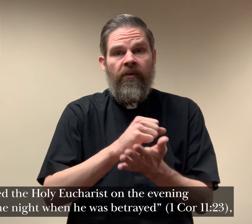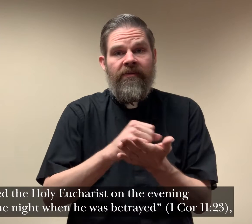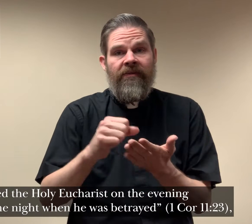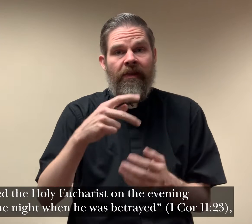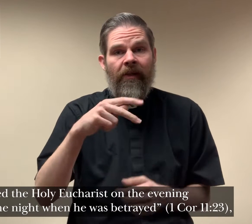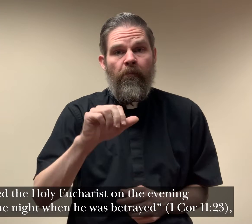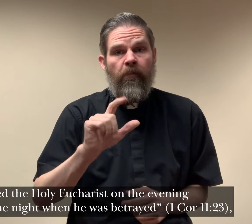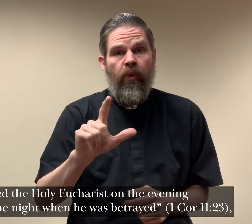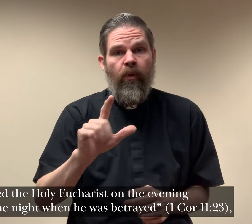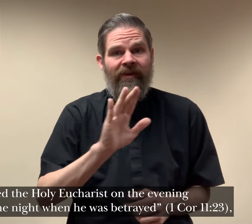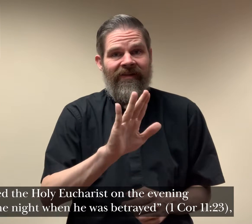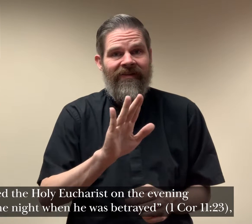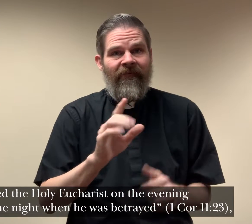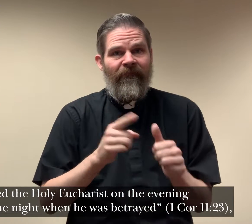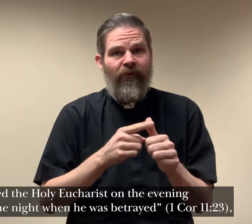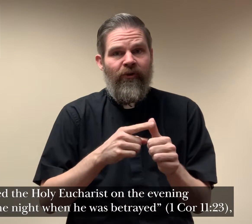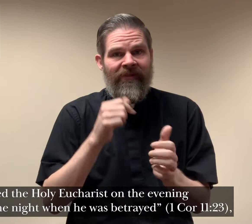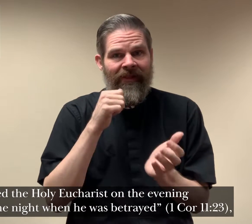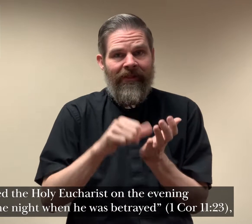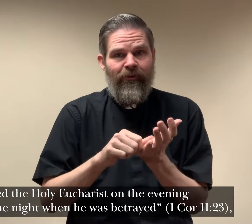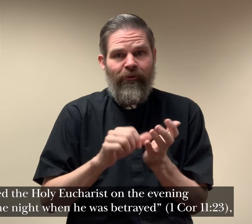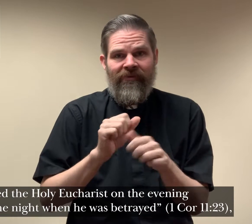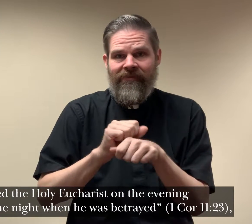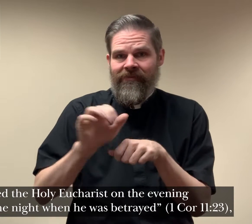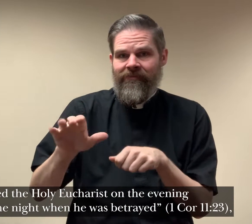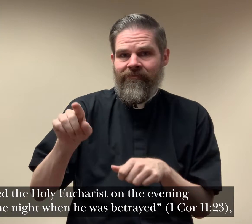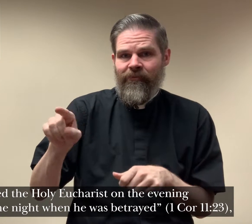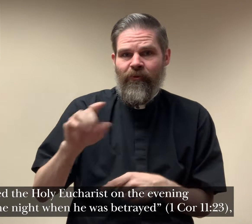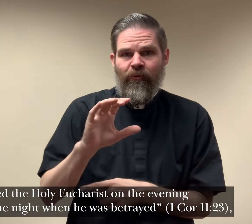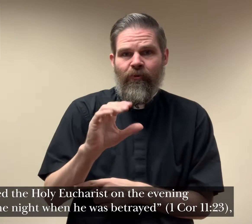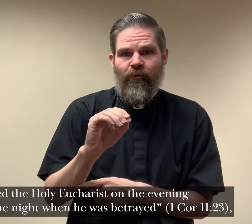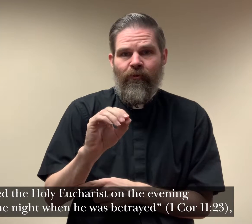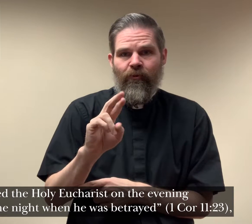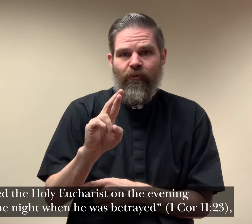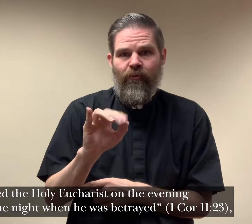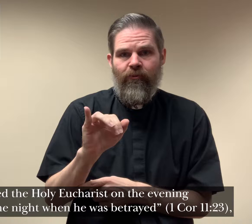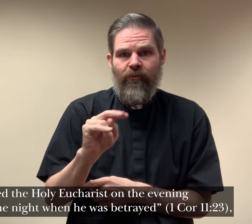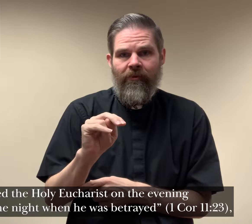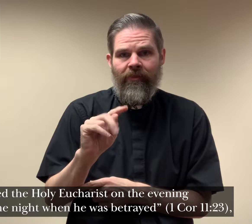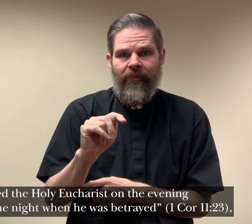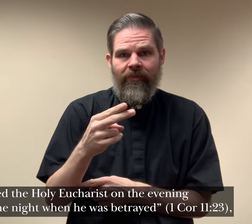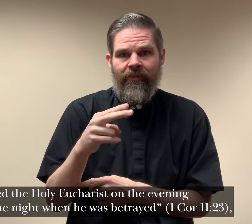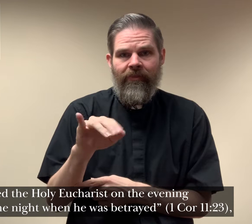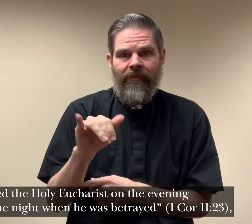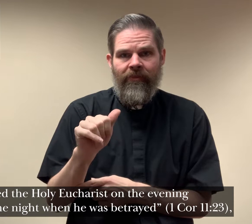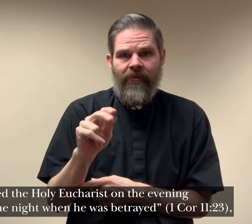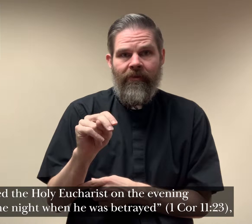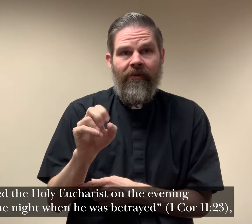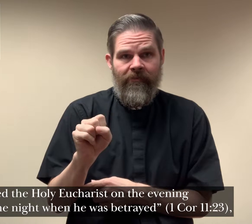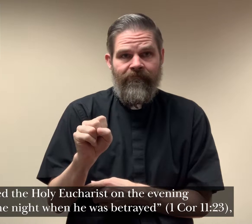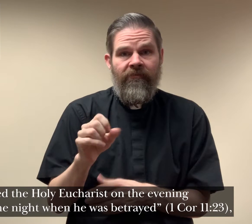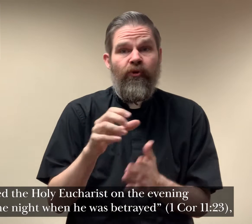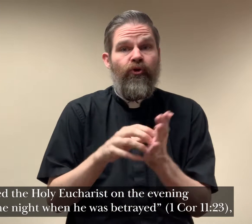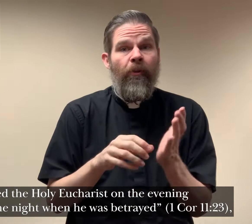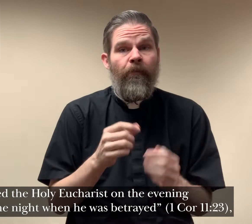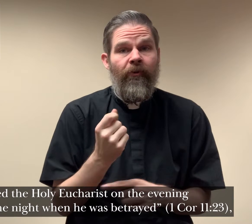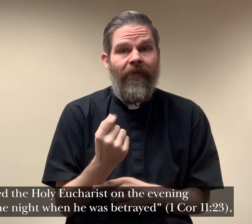Christ instituted the Holy Eucharist on the evening before his death, on the night when he was